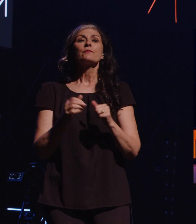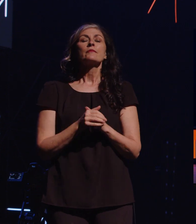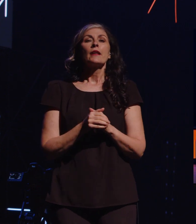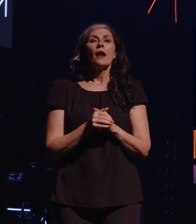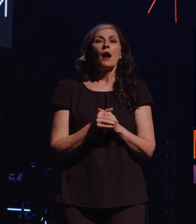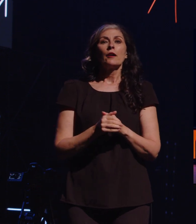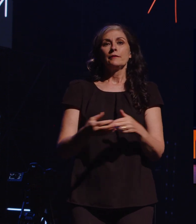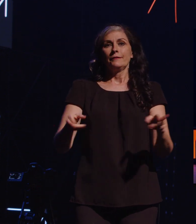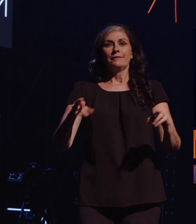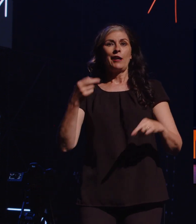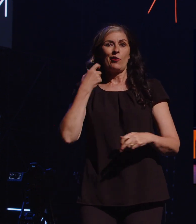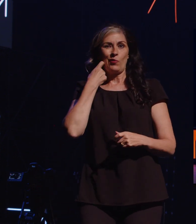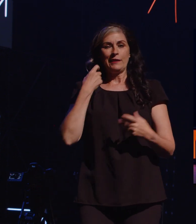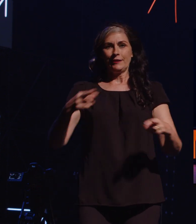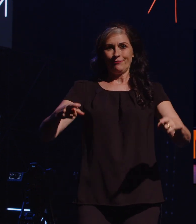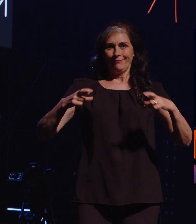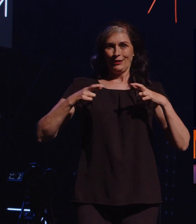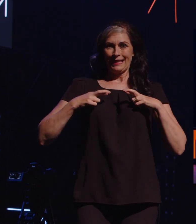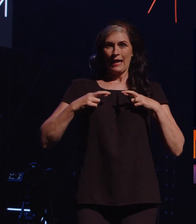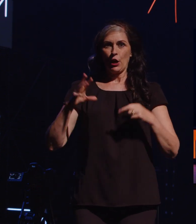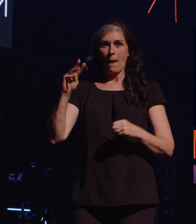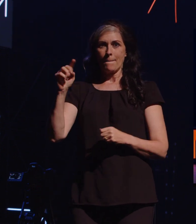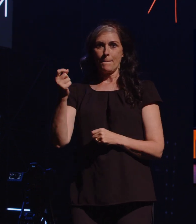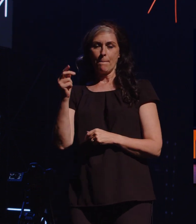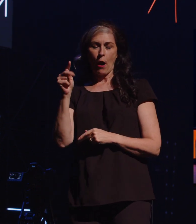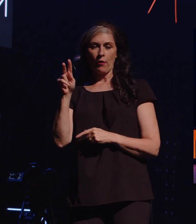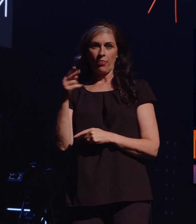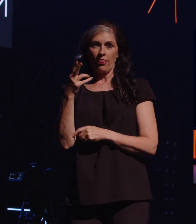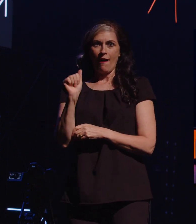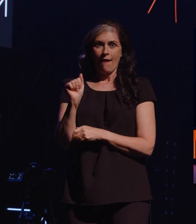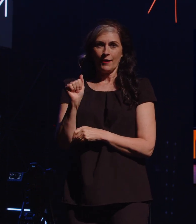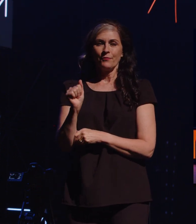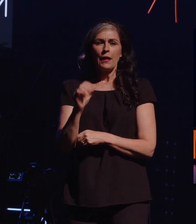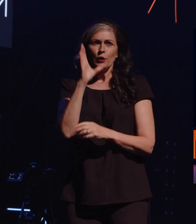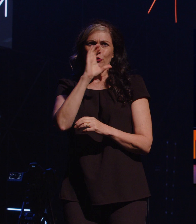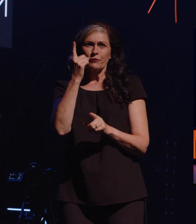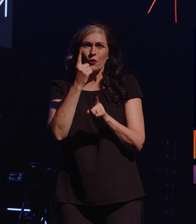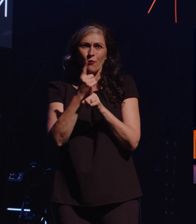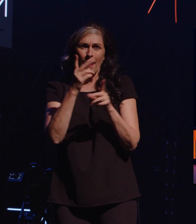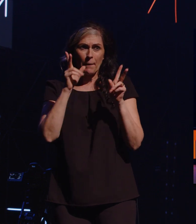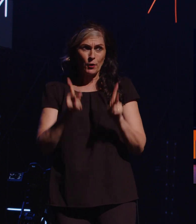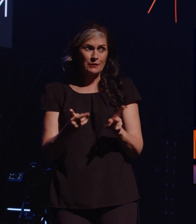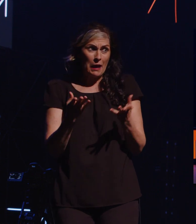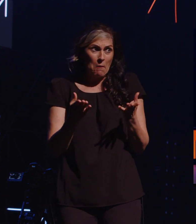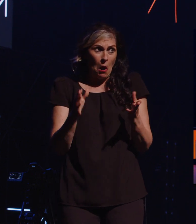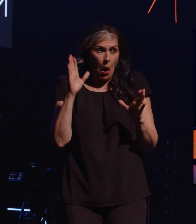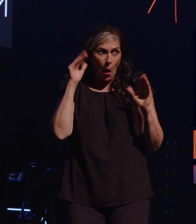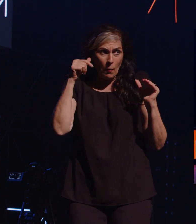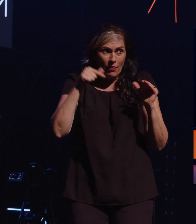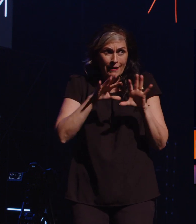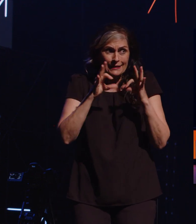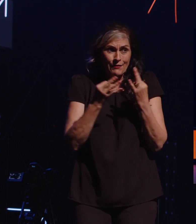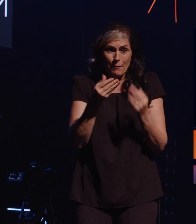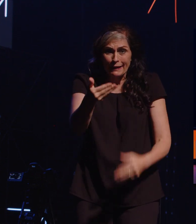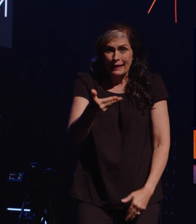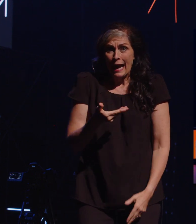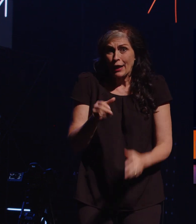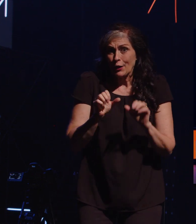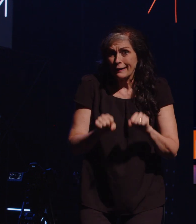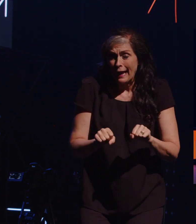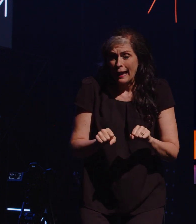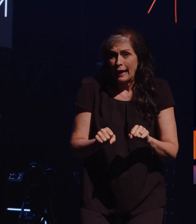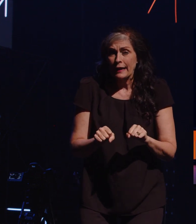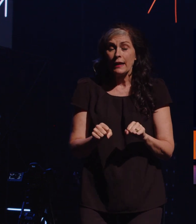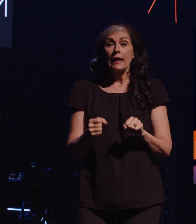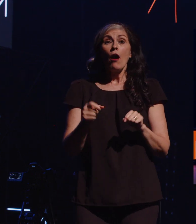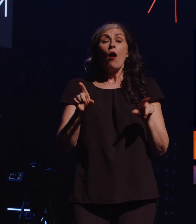many years, is retiring. She's been such a blessing. So looking for the right person. I'm even hoping it's someone that's in our church family that we can hire. Someone on